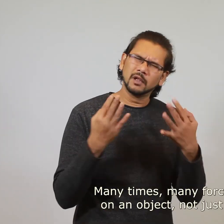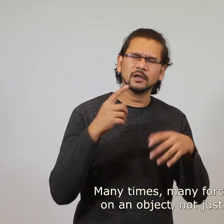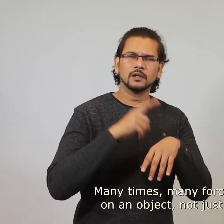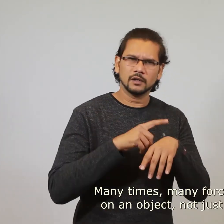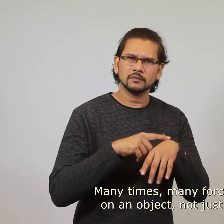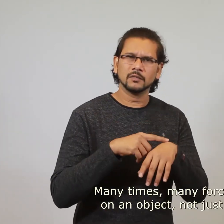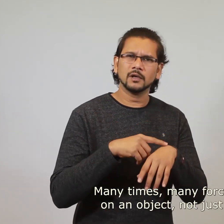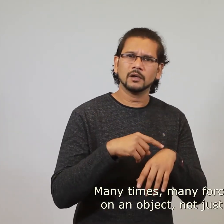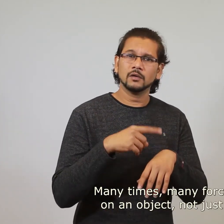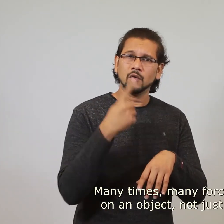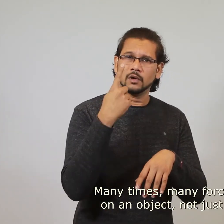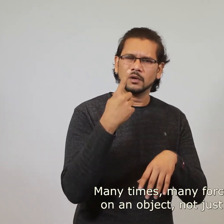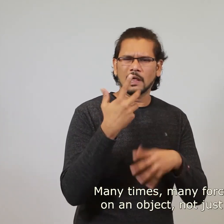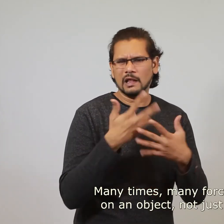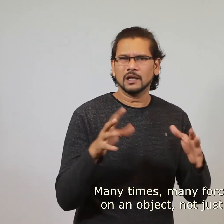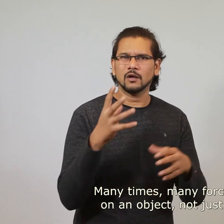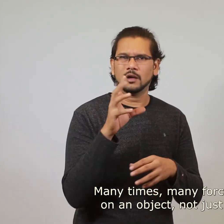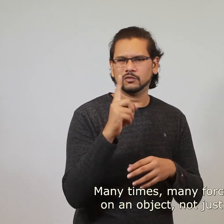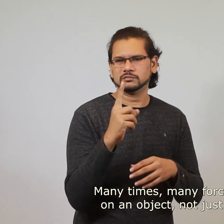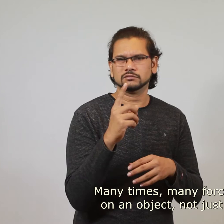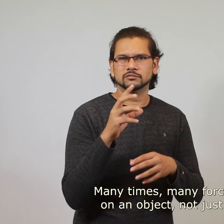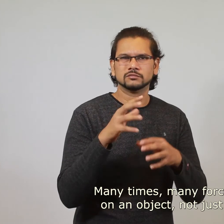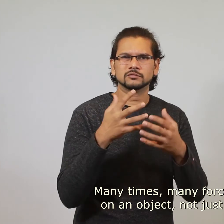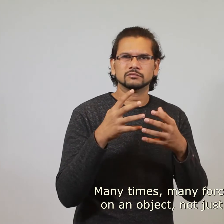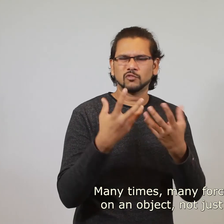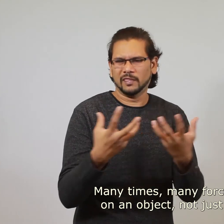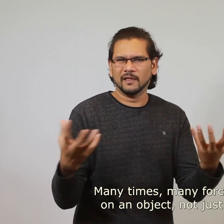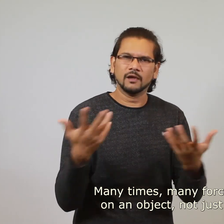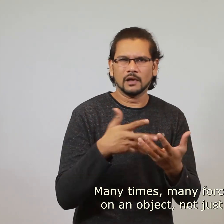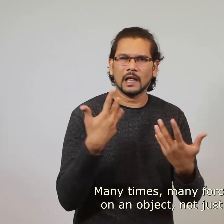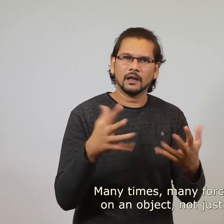Many times, many forces act on an object, not just one.